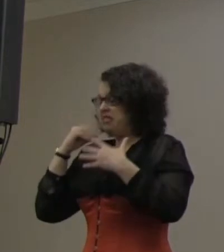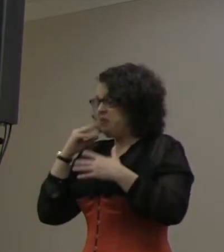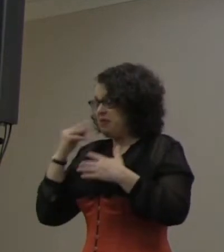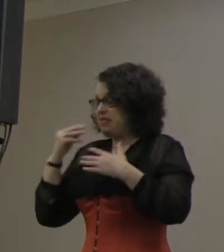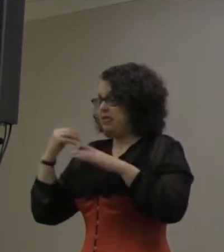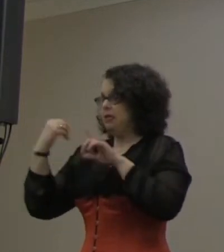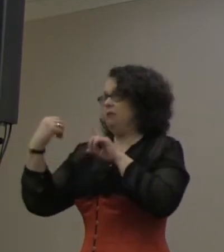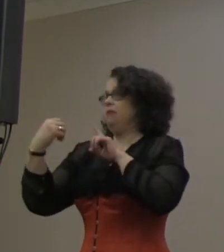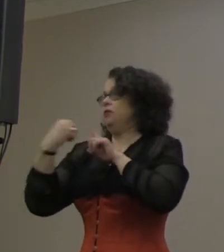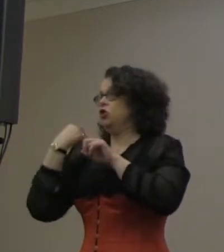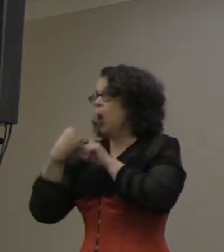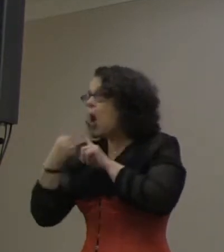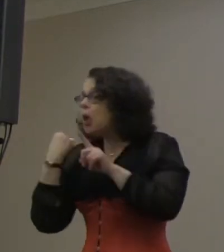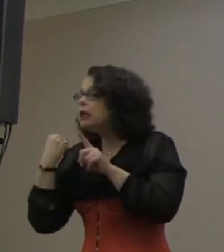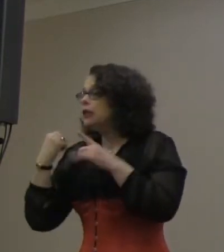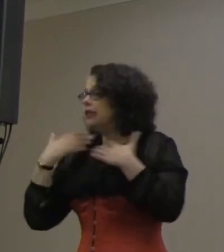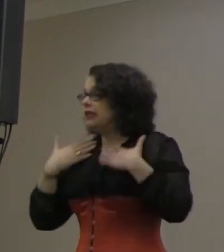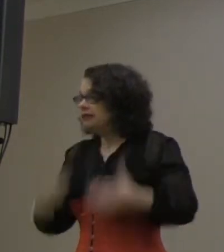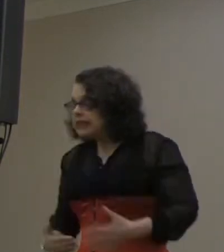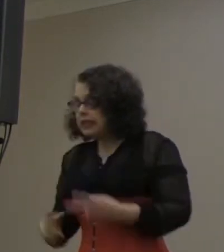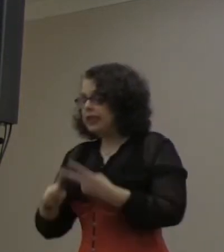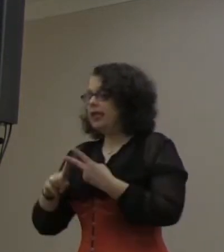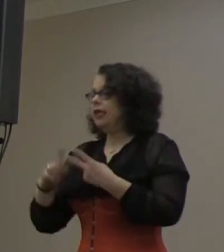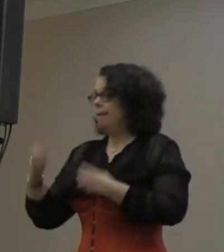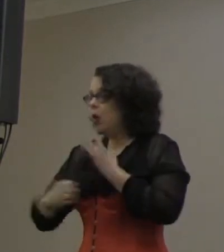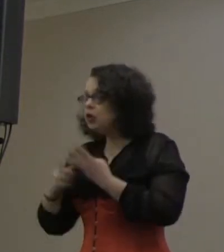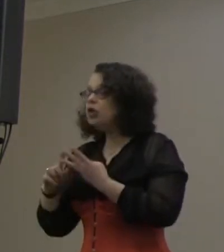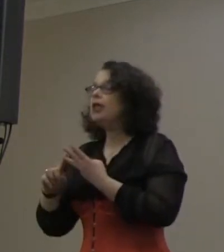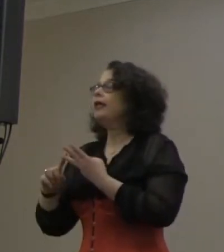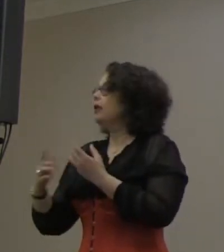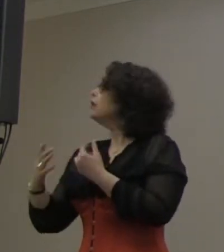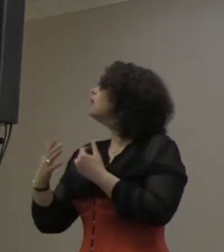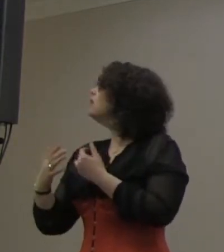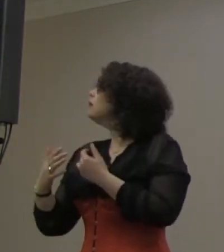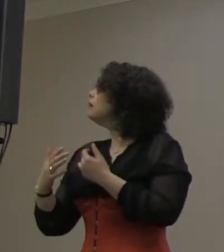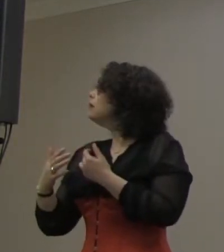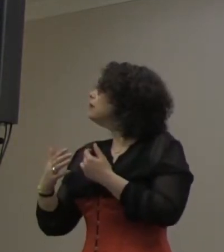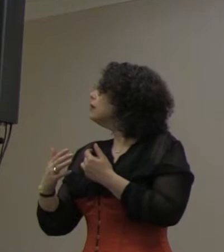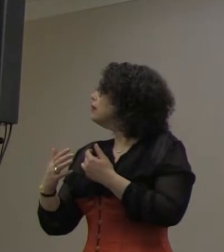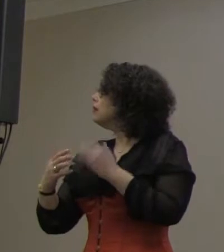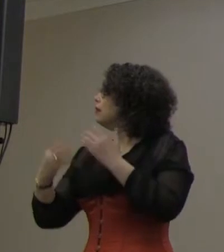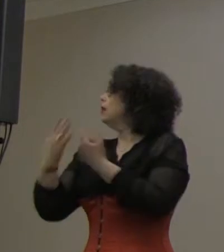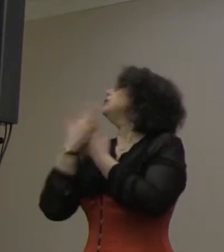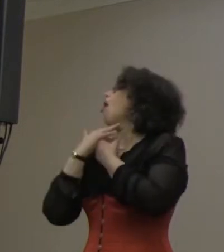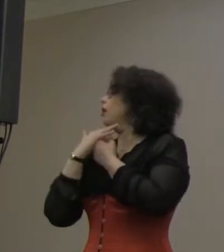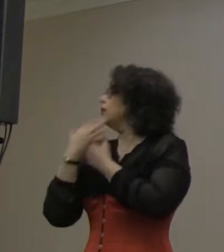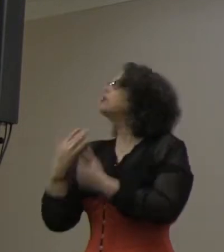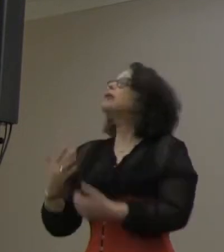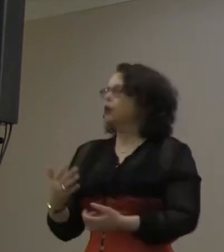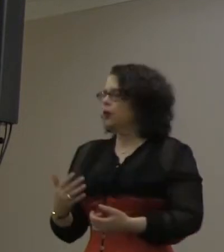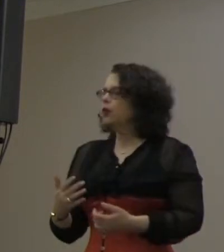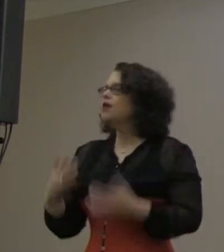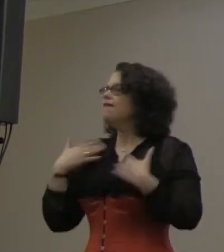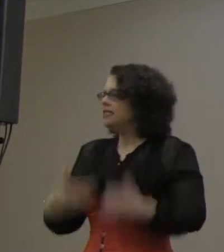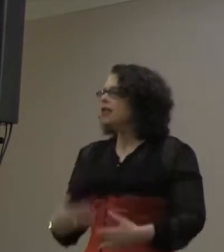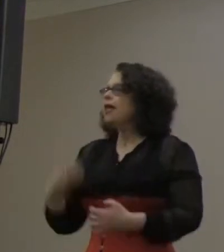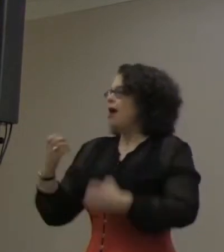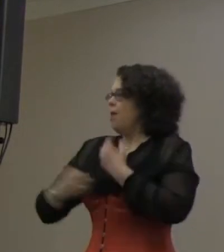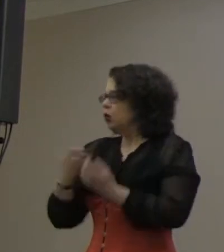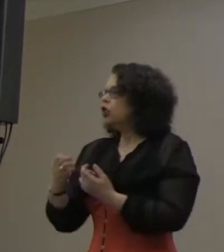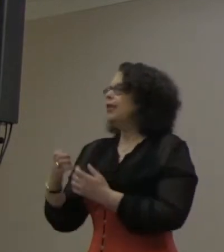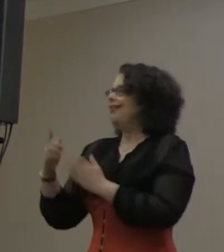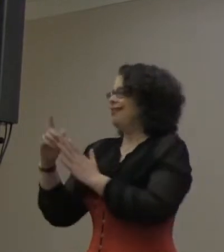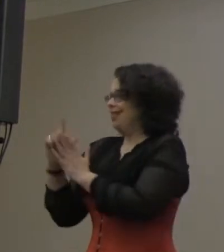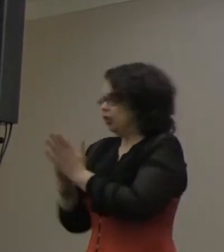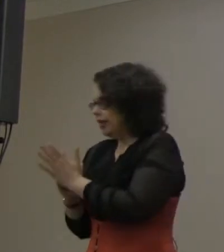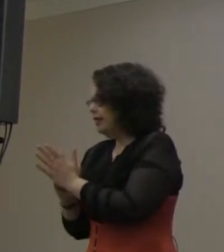Physically, emotionally, legislatively, and economically. If you want to be able to